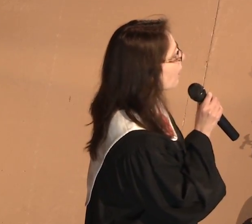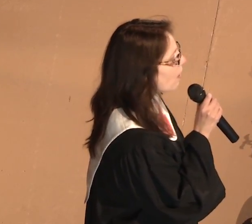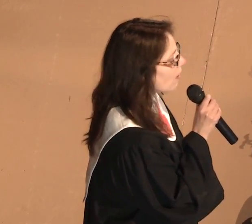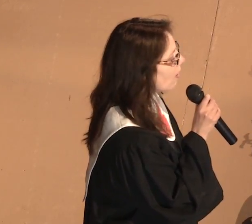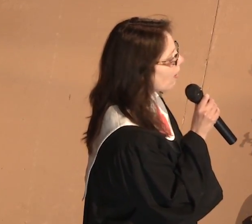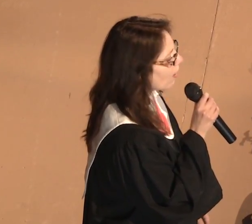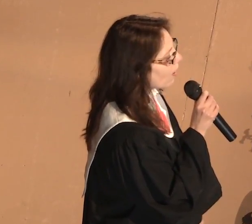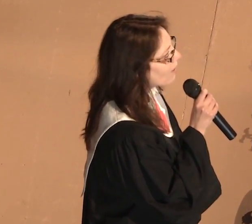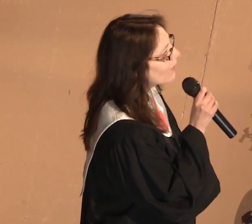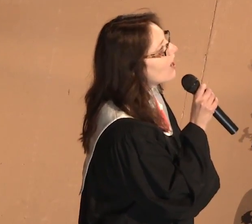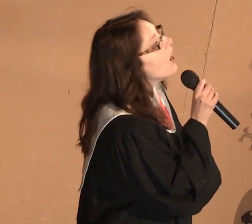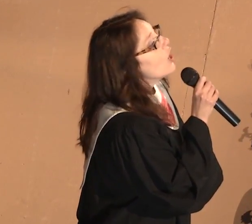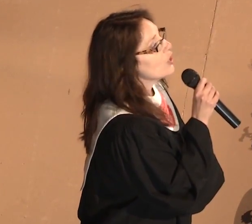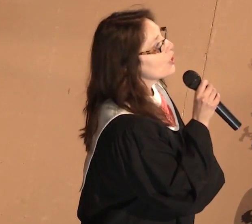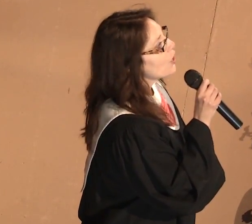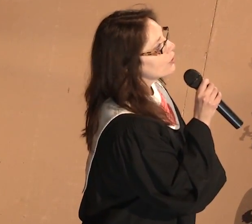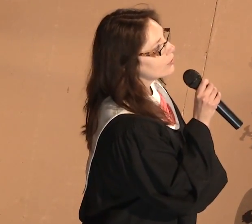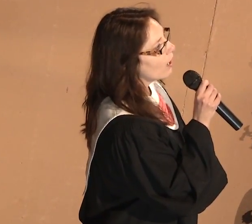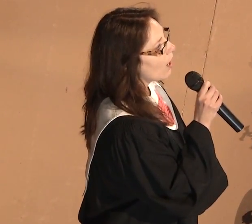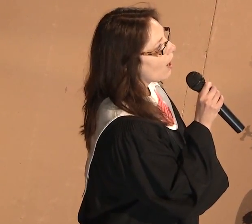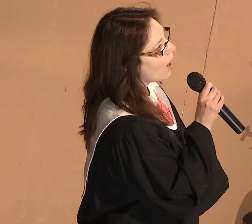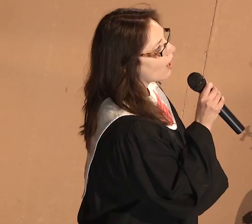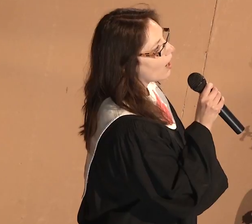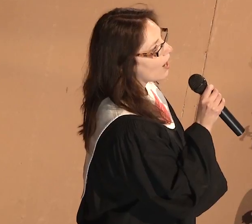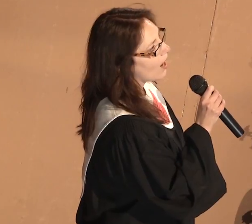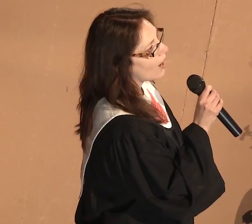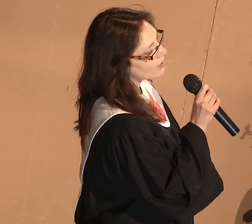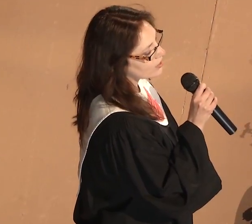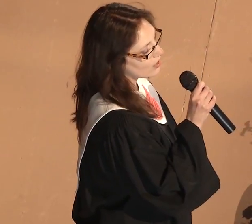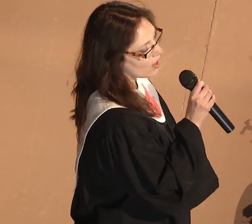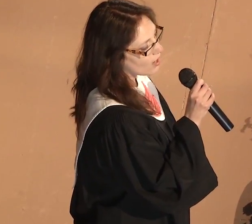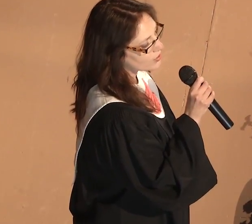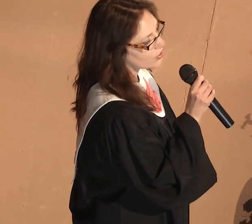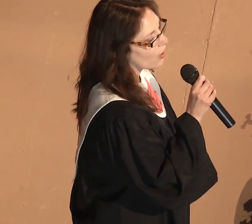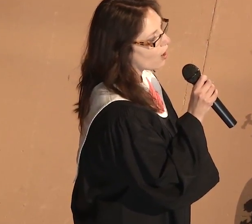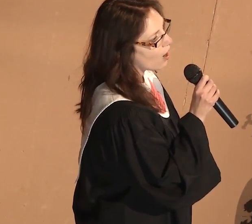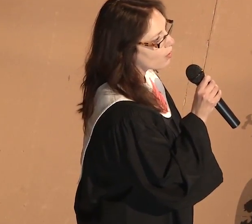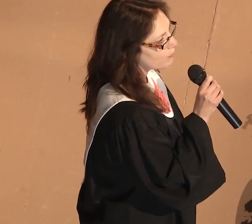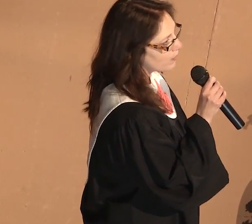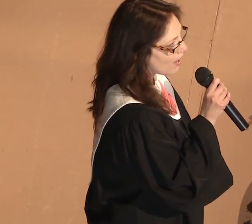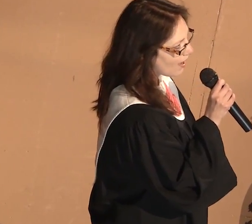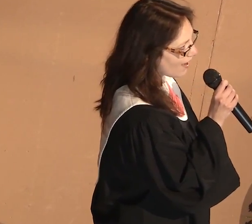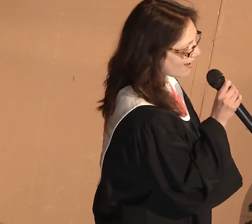patriot love in all our sons'